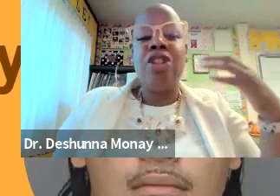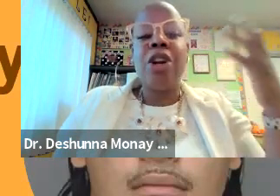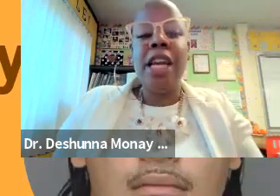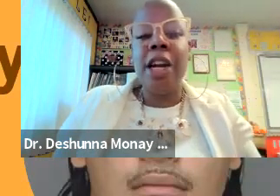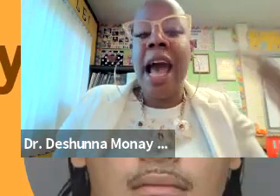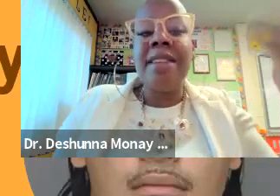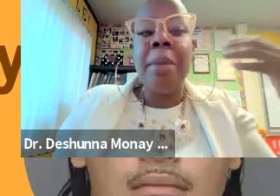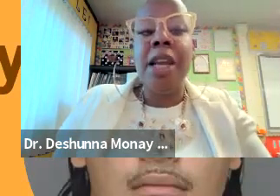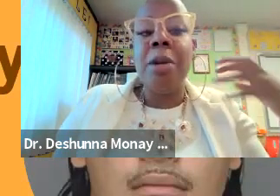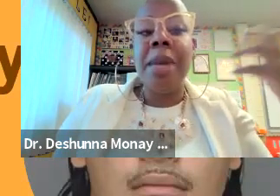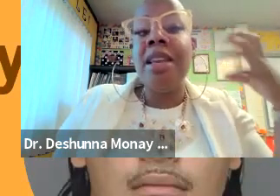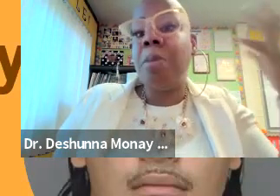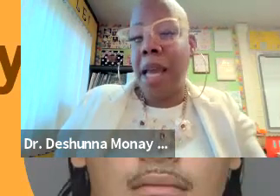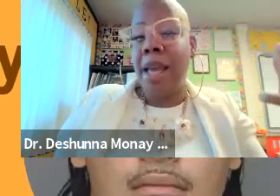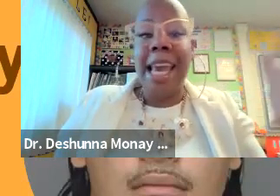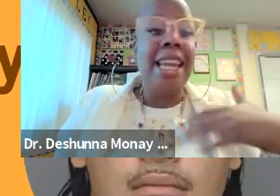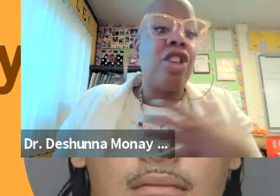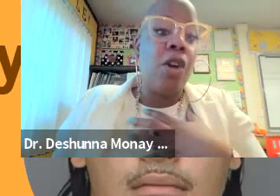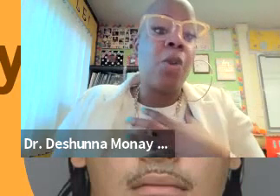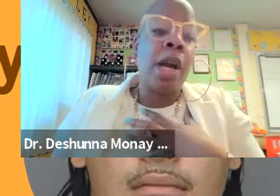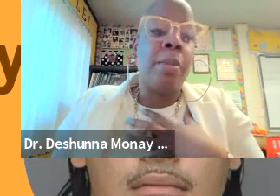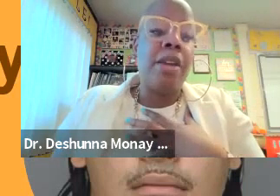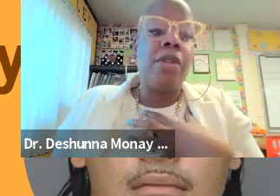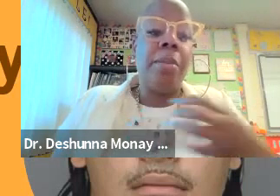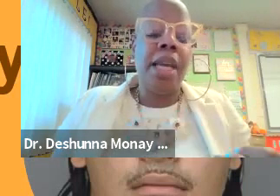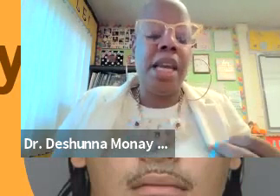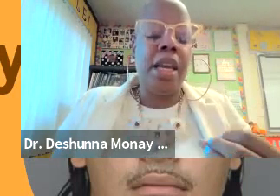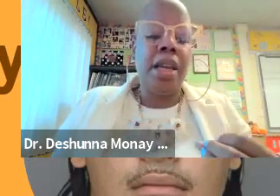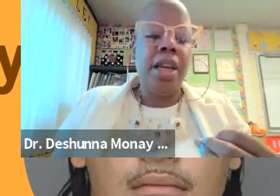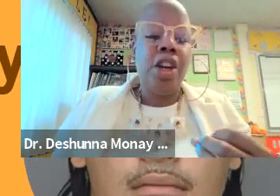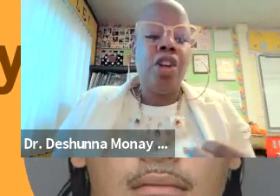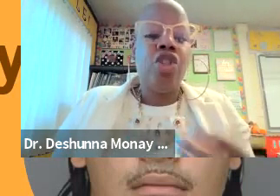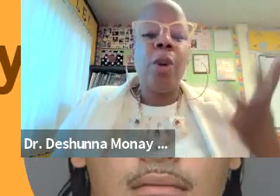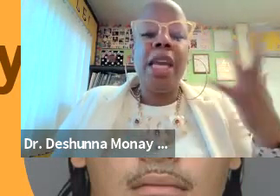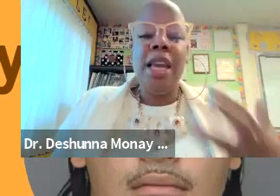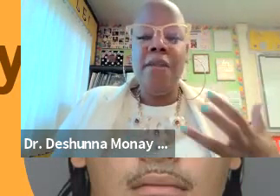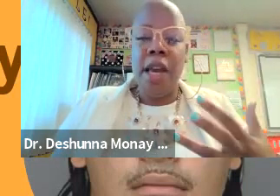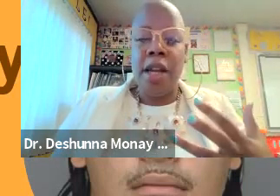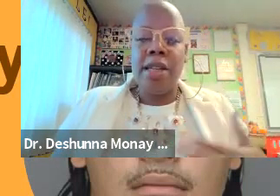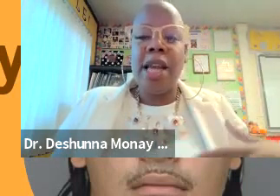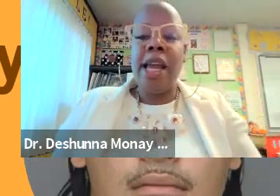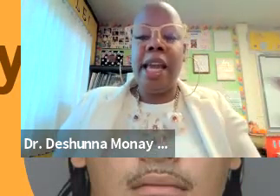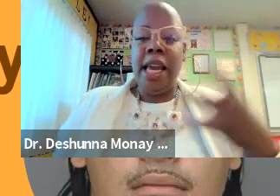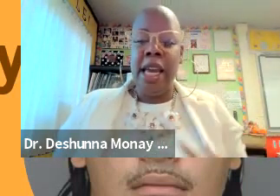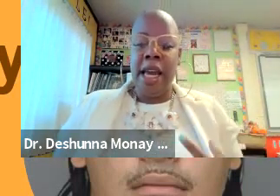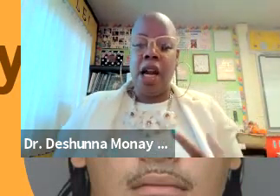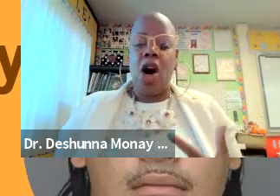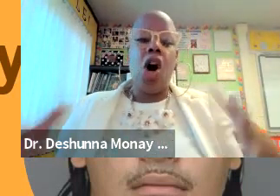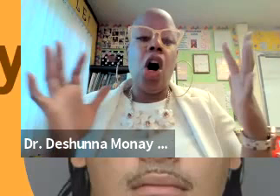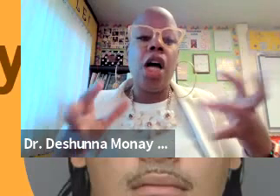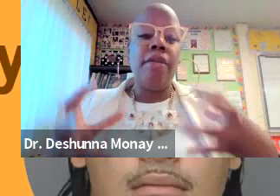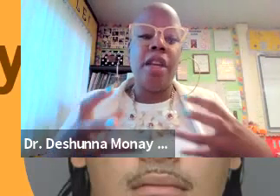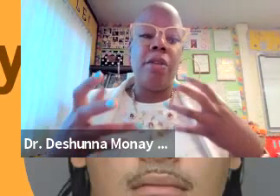And as I'm hearing me speak, it is overwhelming for me to even take